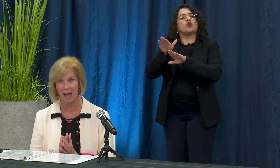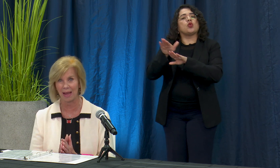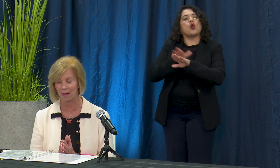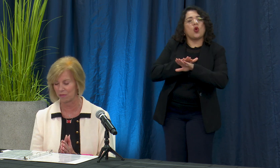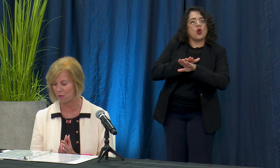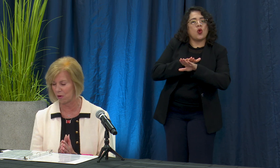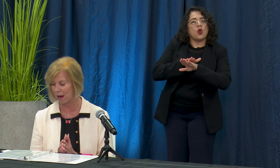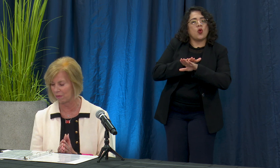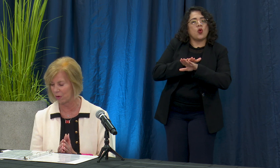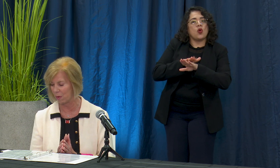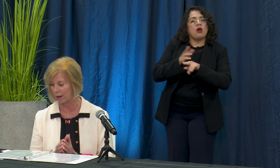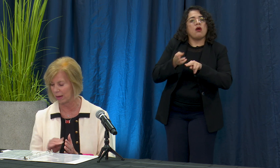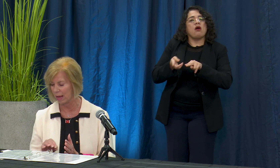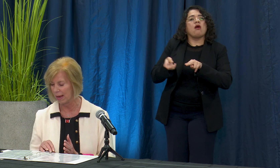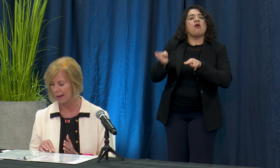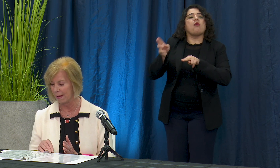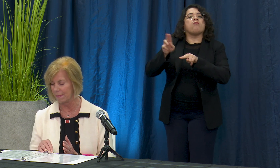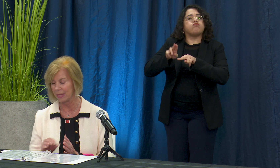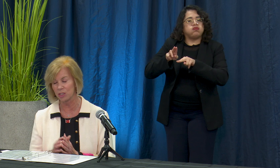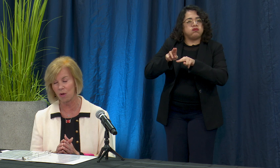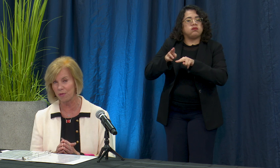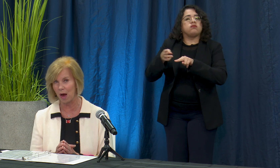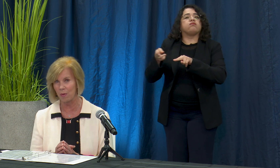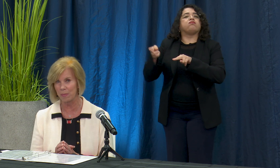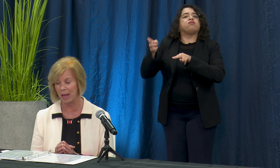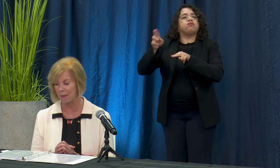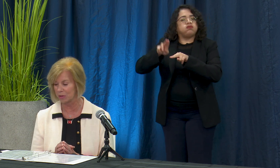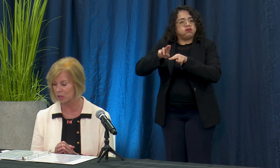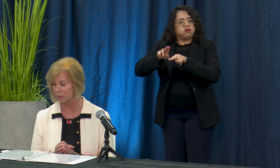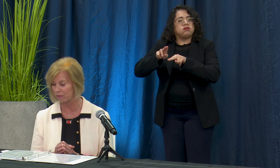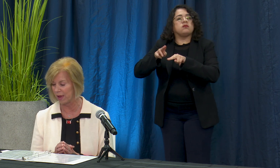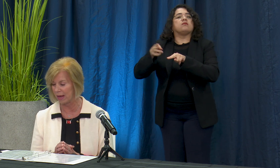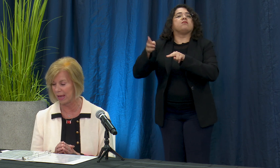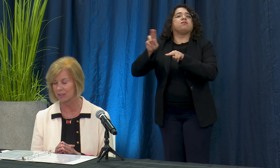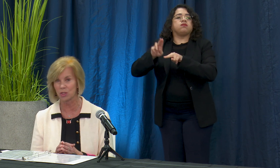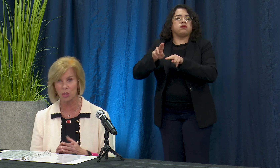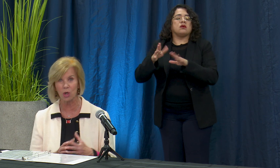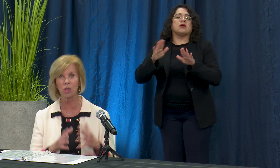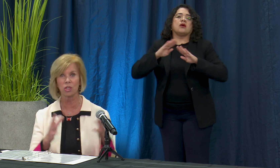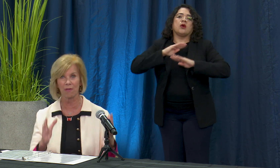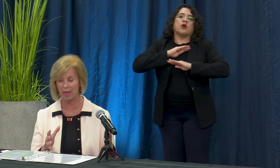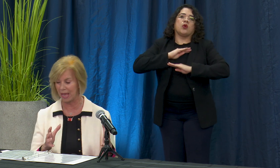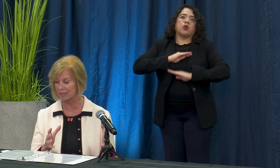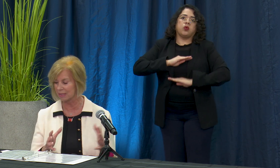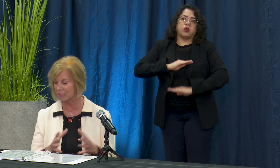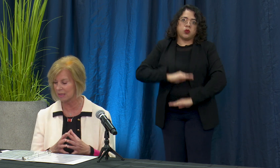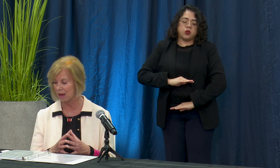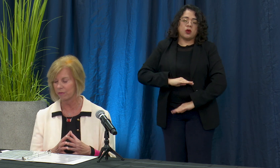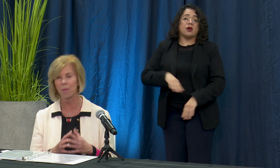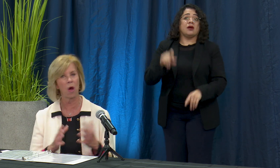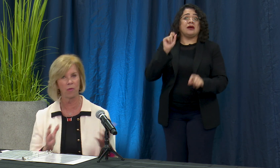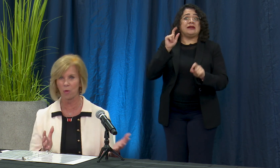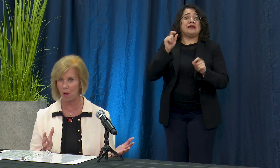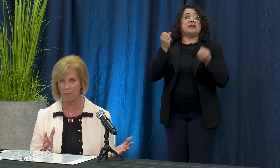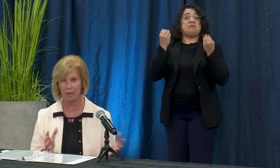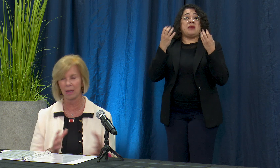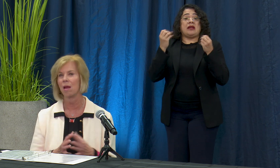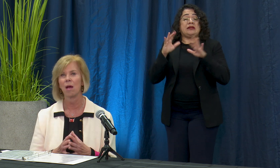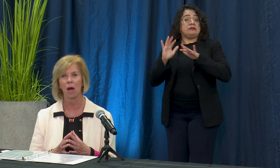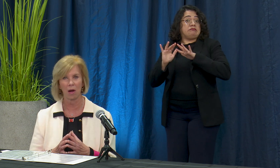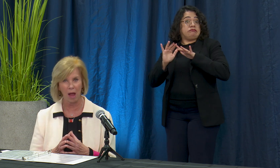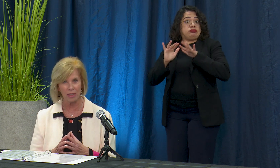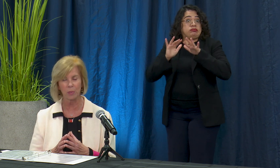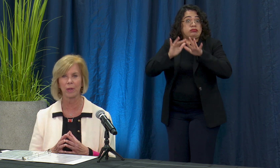good sign for everyone. And so far, we've been able to prevent a surge of cases from